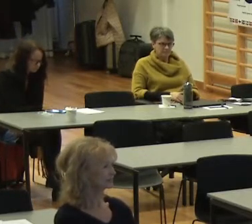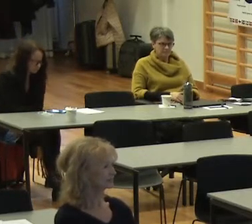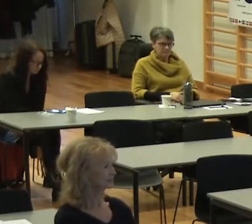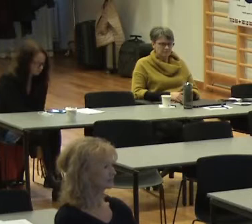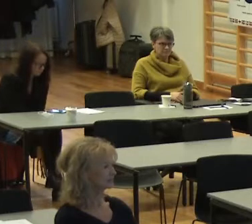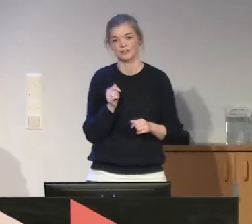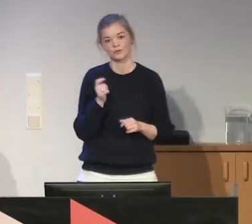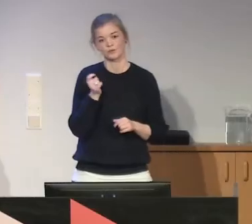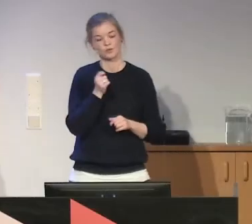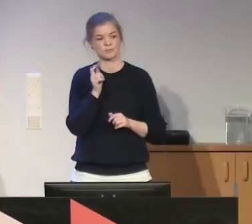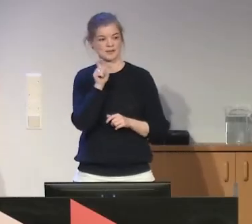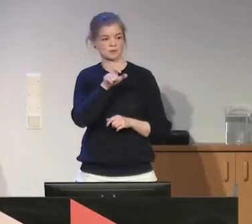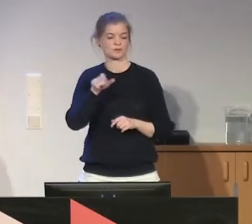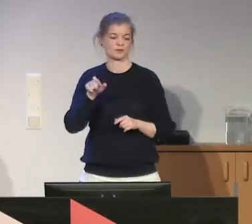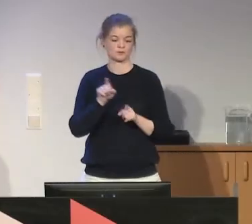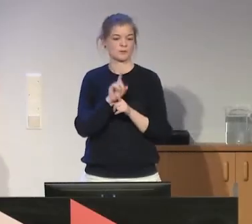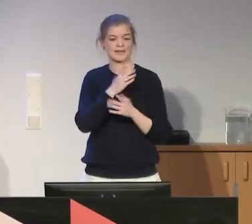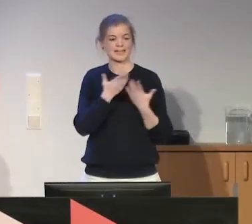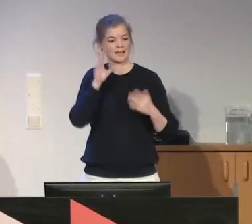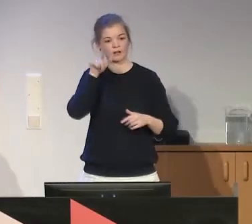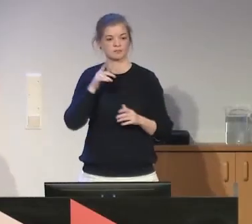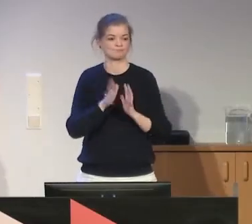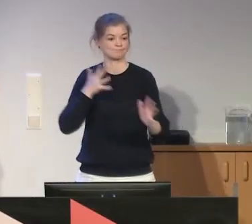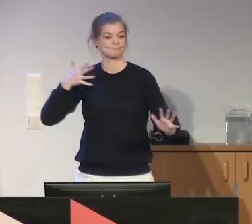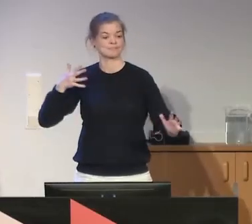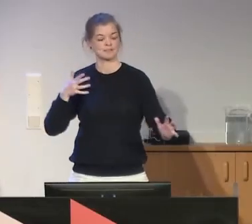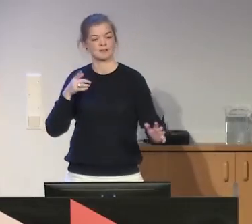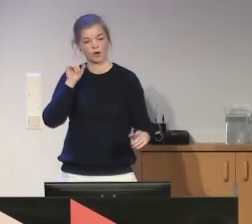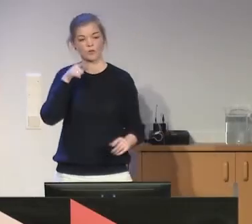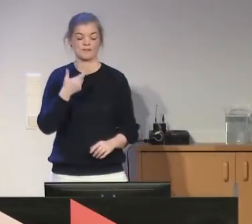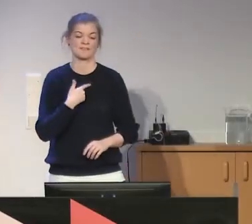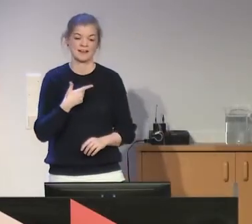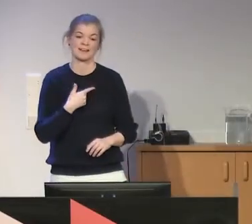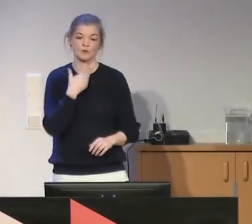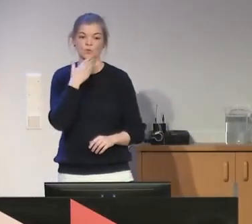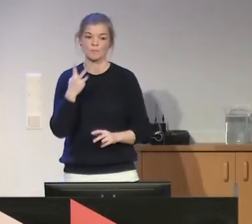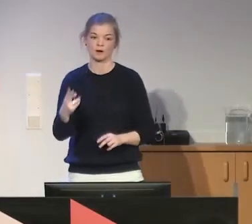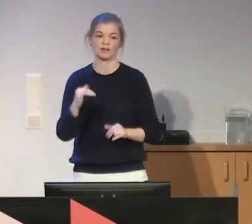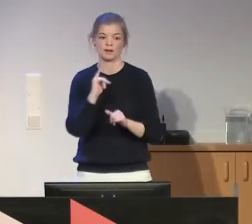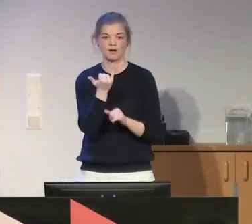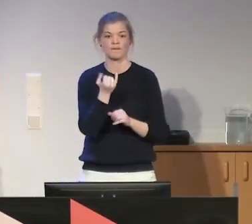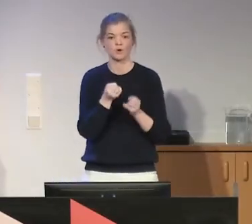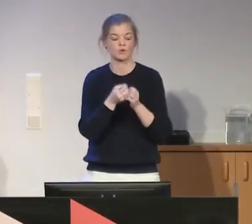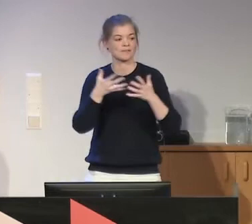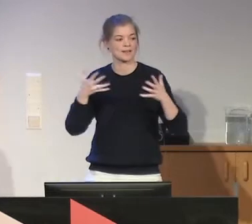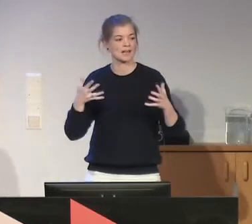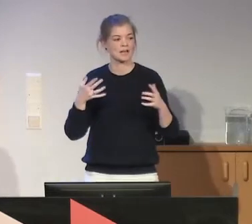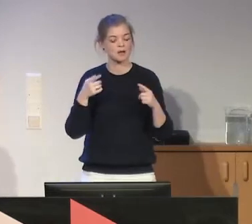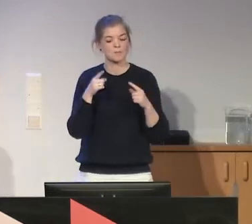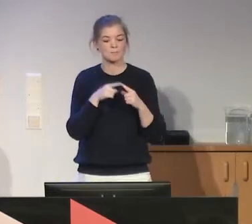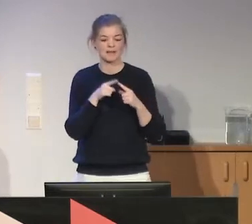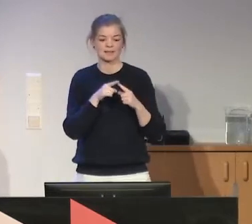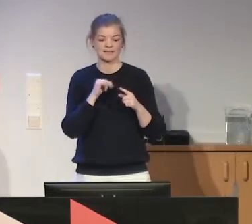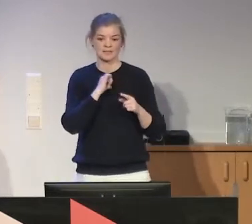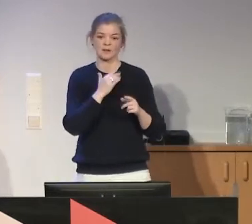like I said, you know, some persons who don't know how to sign, they will still be a very good